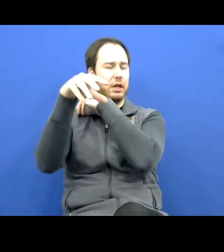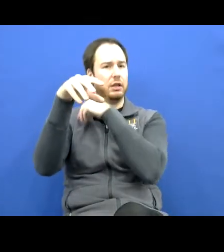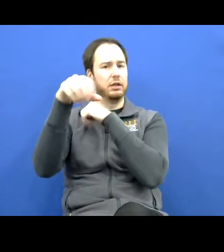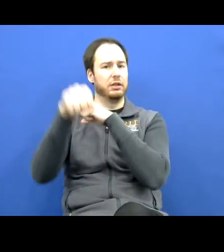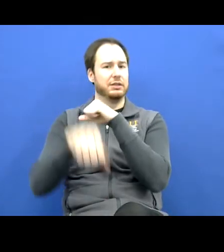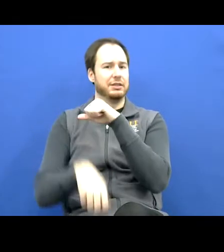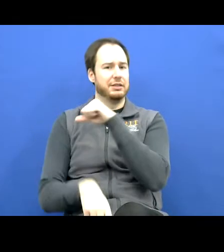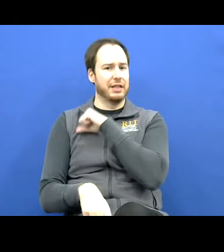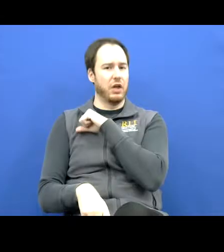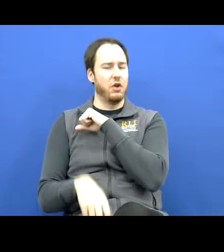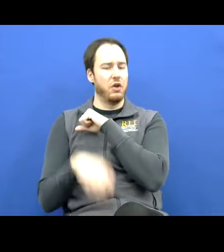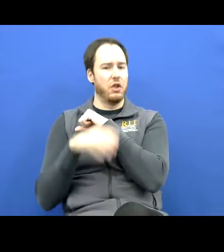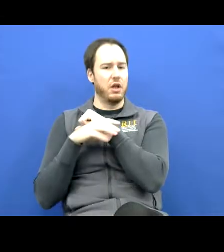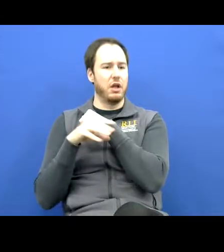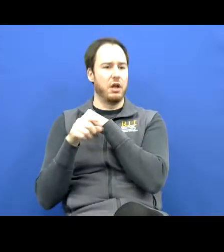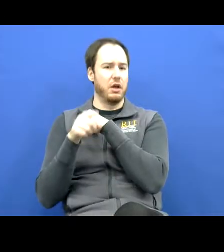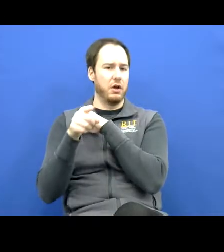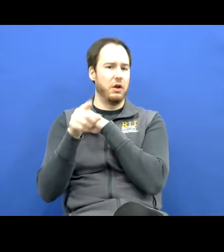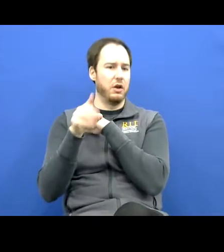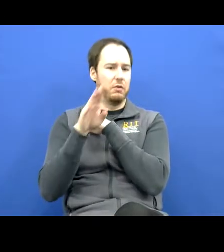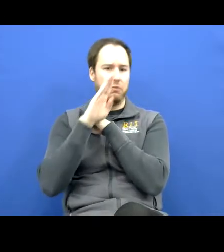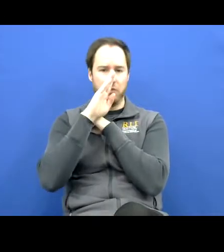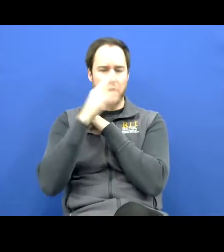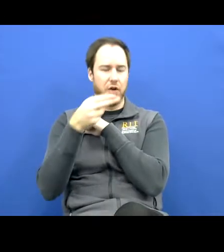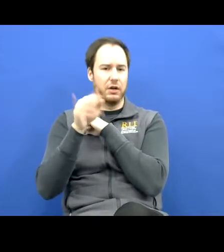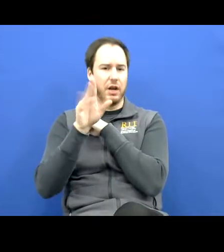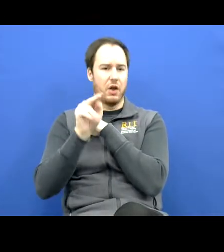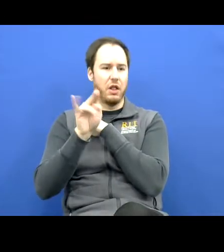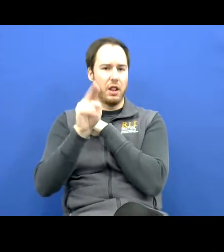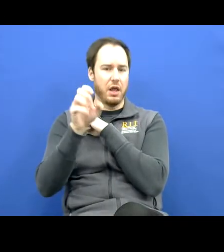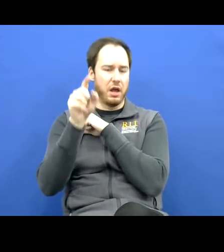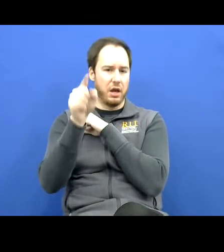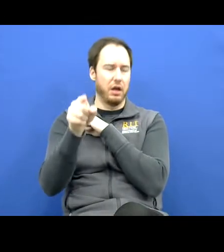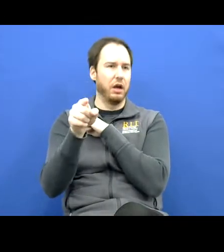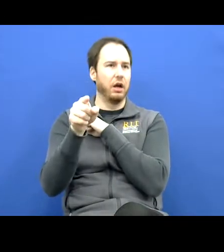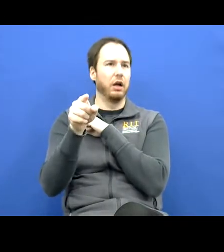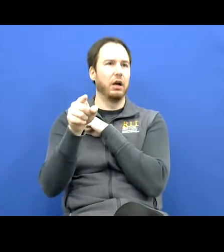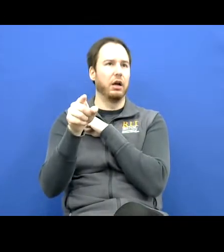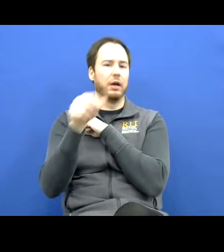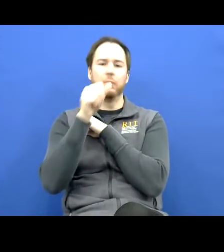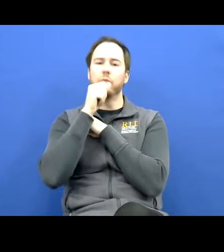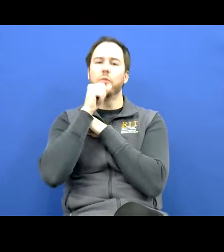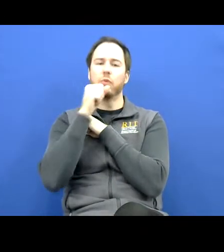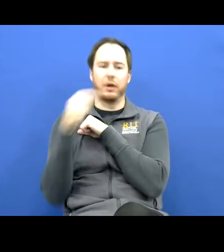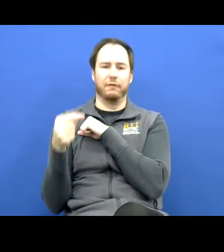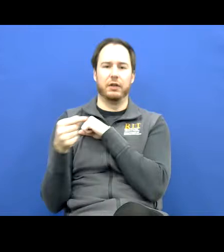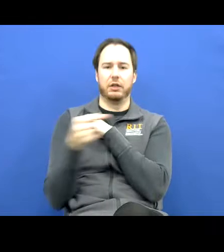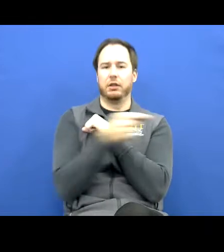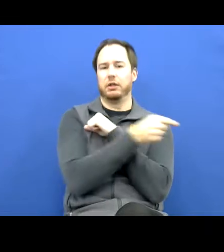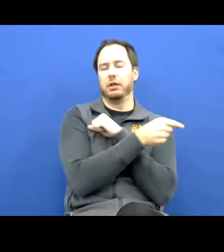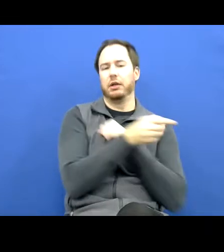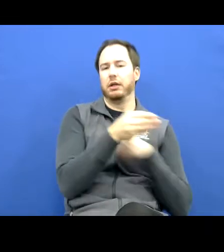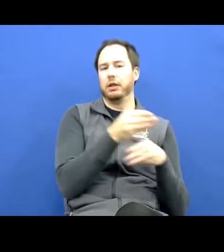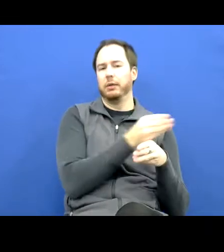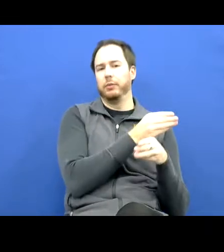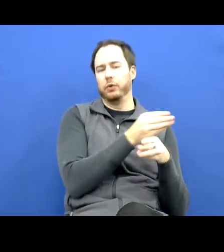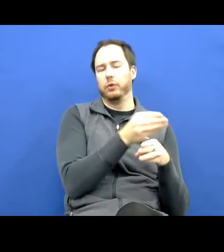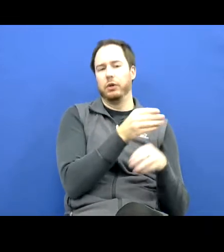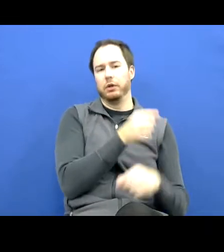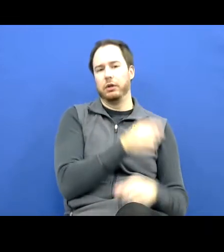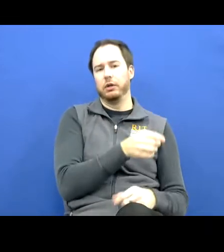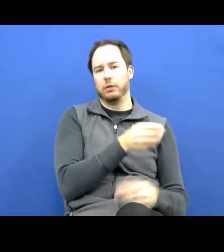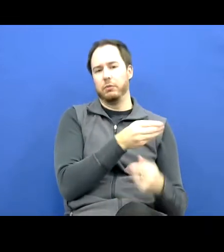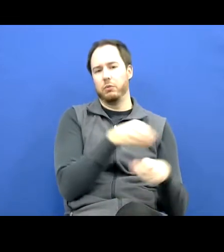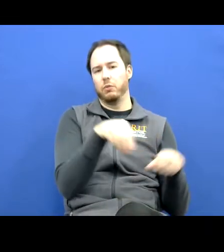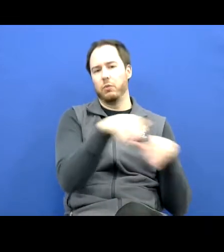and Brighton Henry Town Road to the north, and then a private drive between whoever owns the